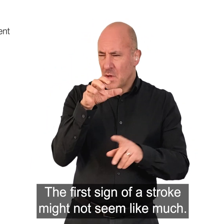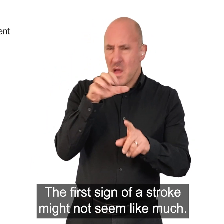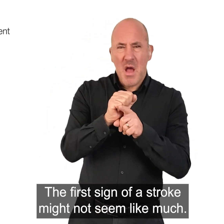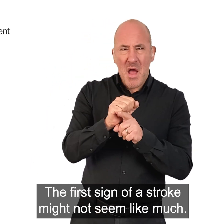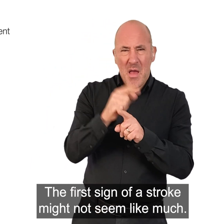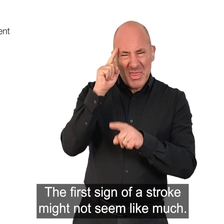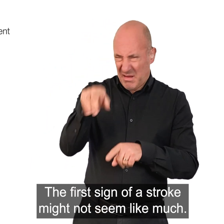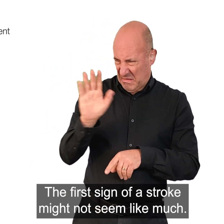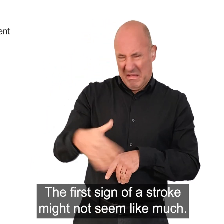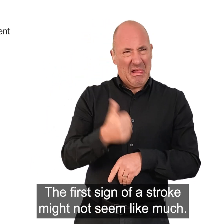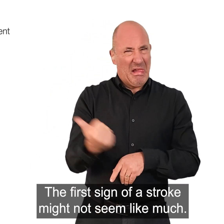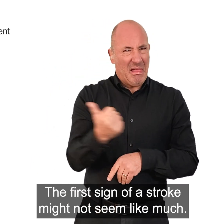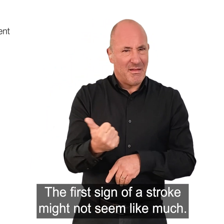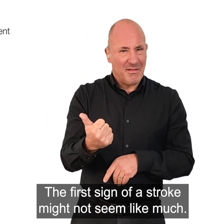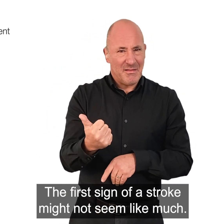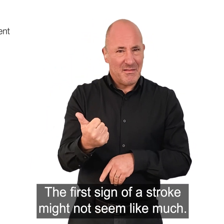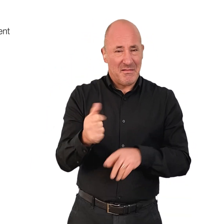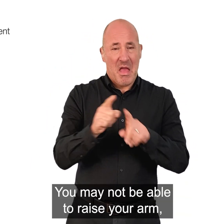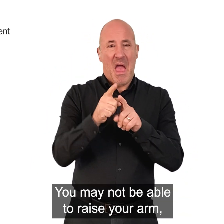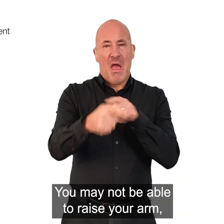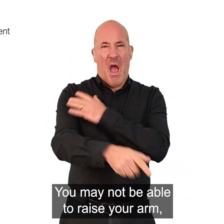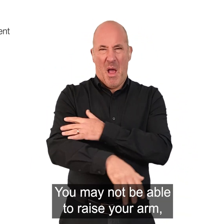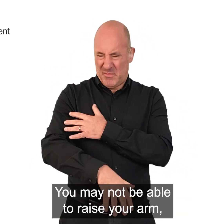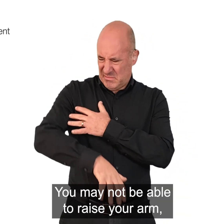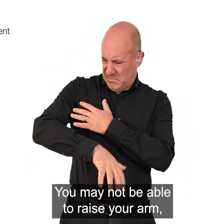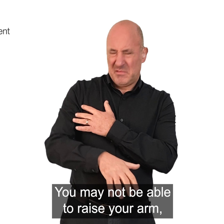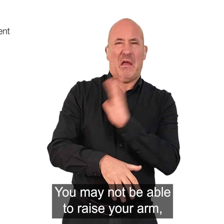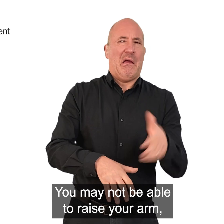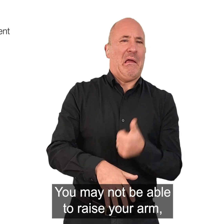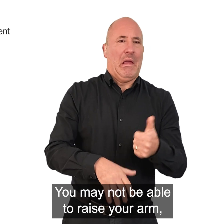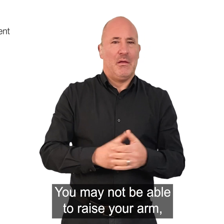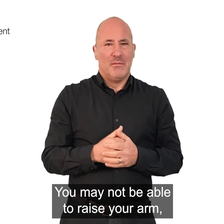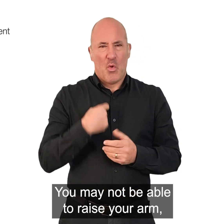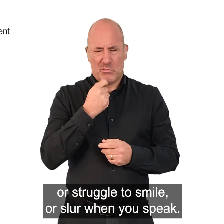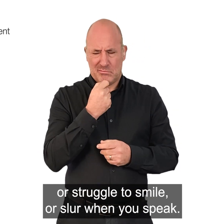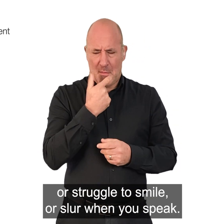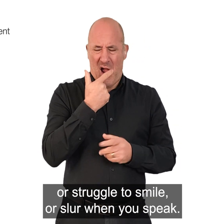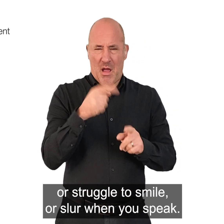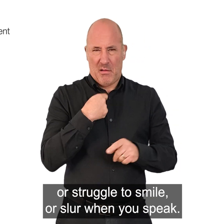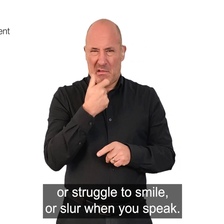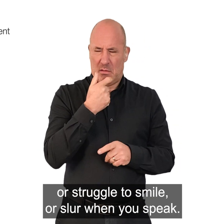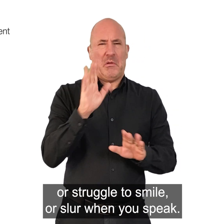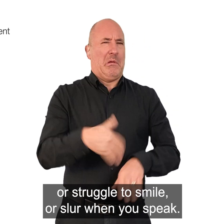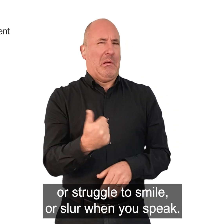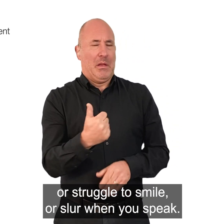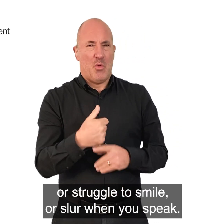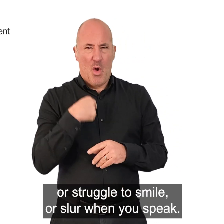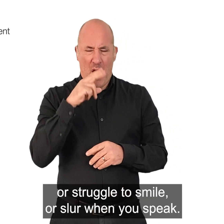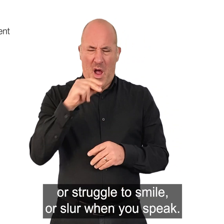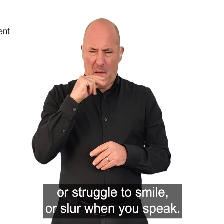much. You may not be able to raise your arm, or struggle to smile or slur when you